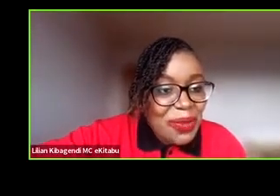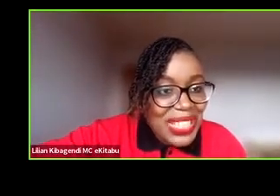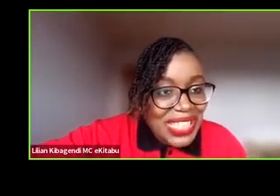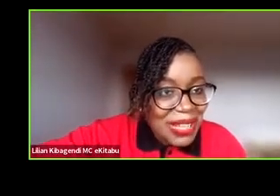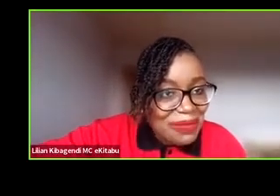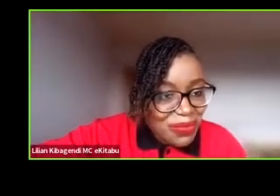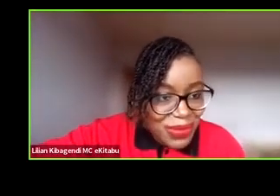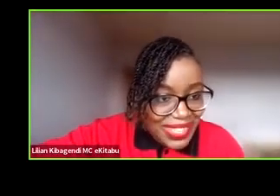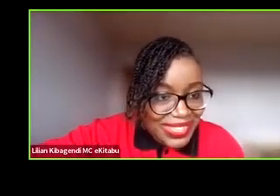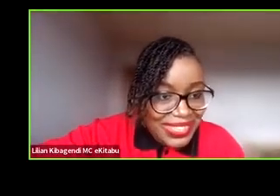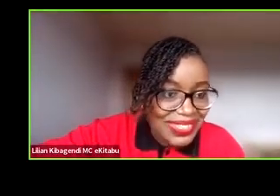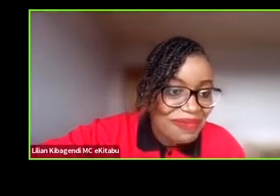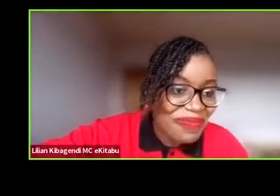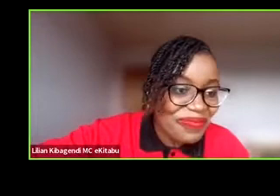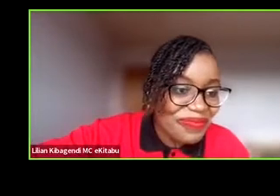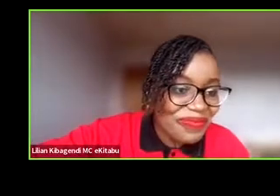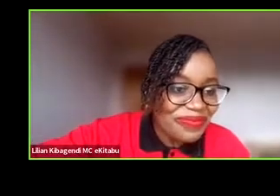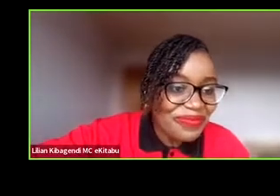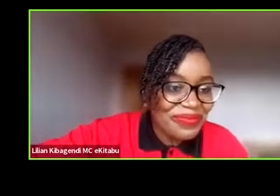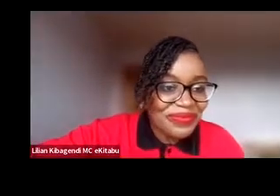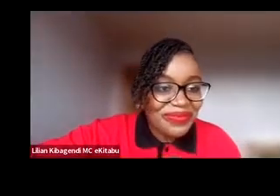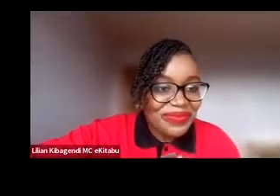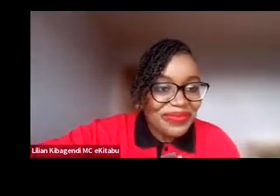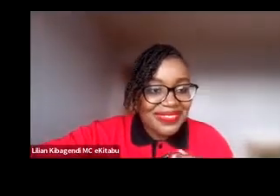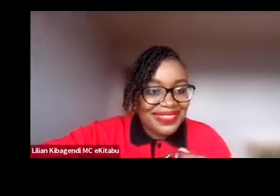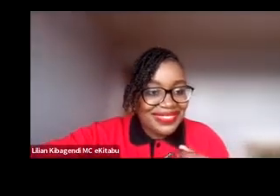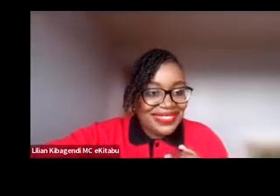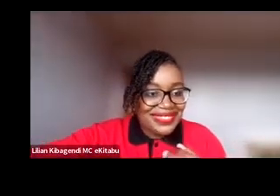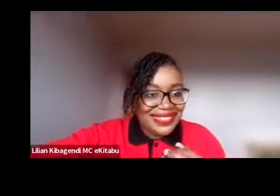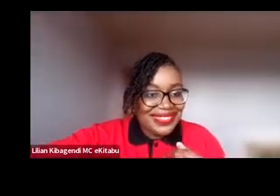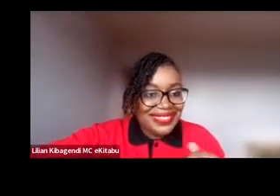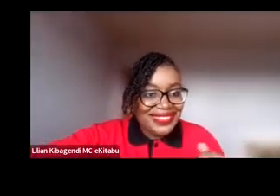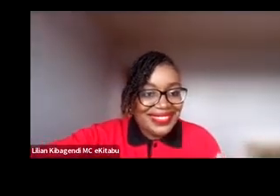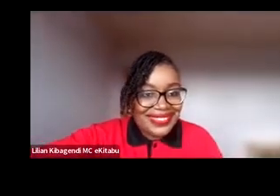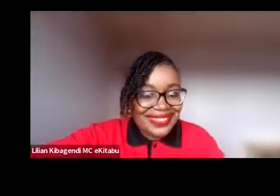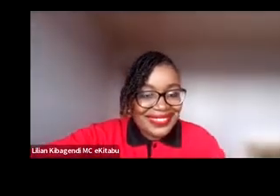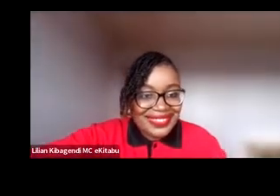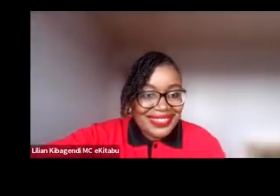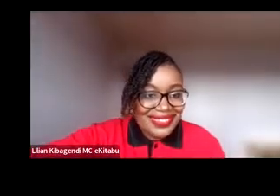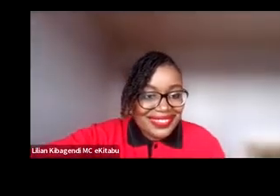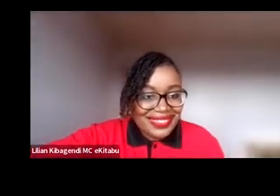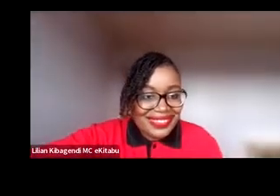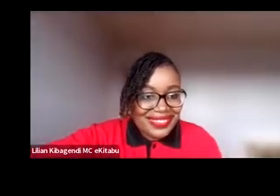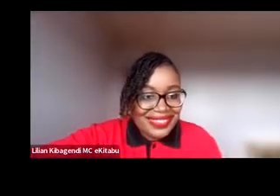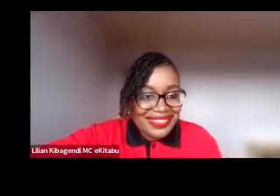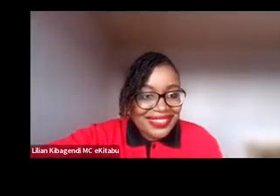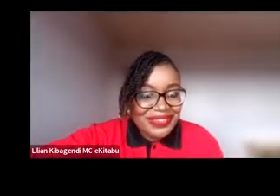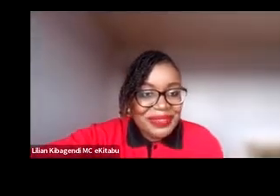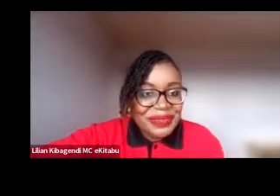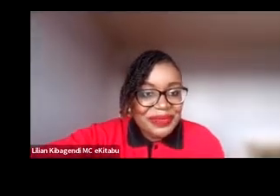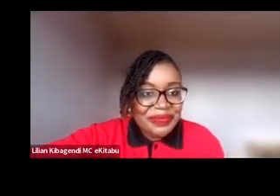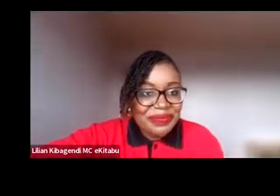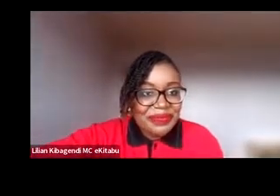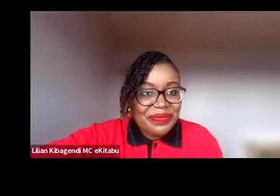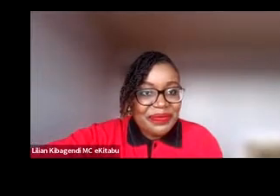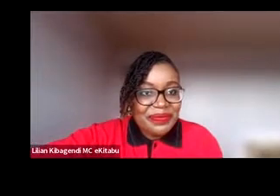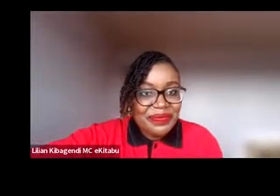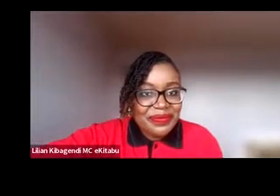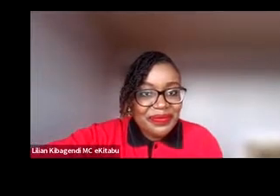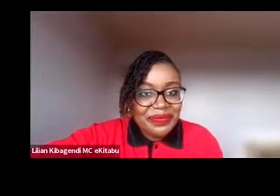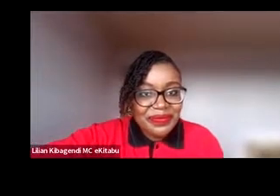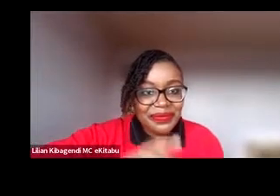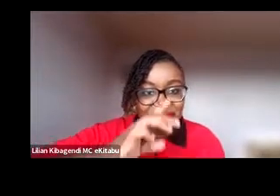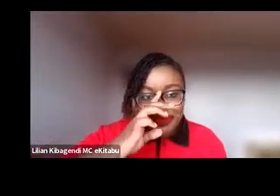speaker. Welcome, Will. Thank you, Lillian. And I just want to note, Ben is aware of this,